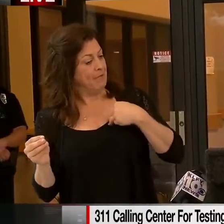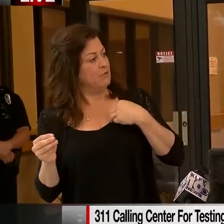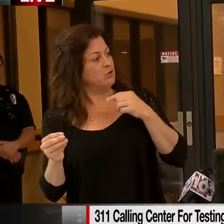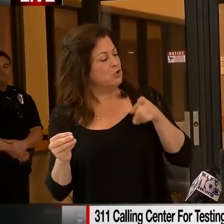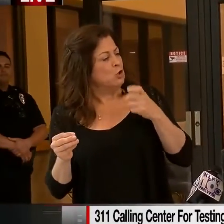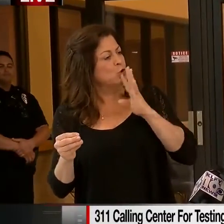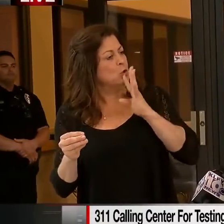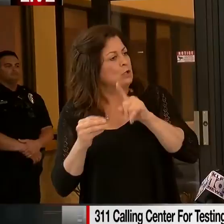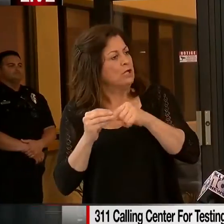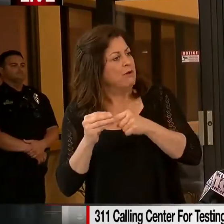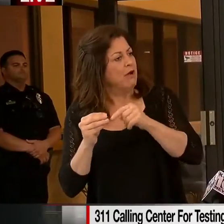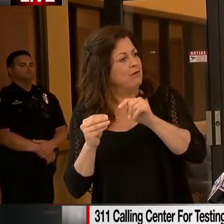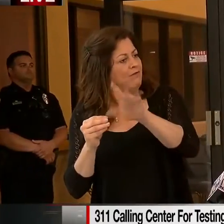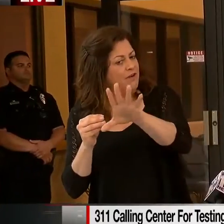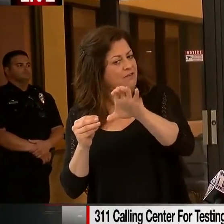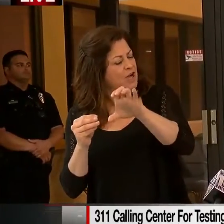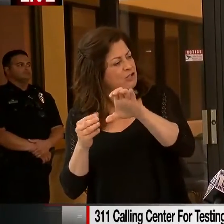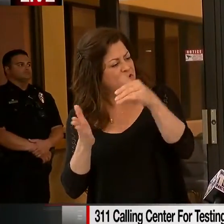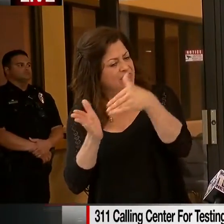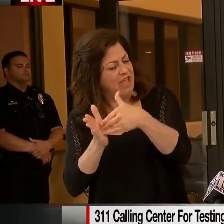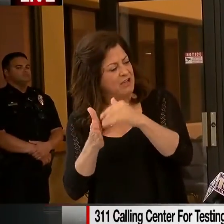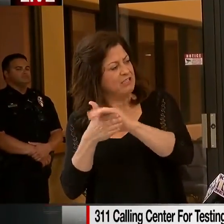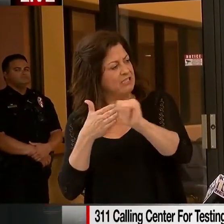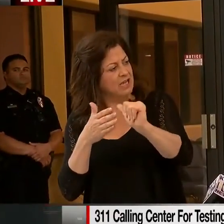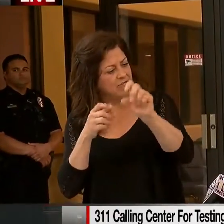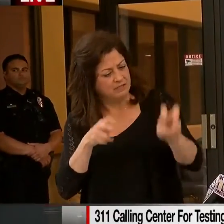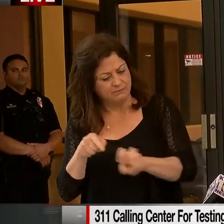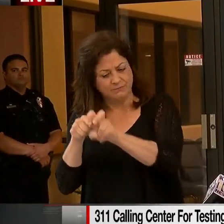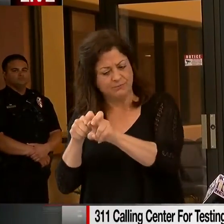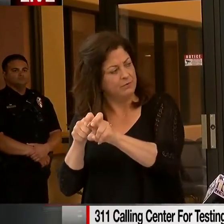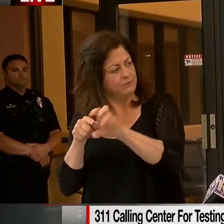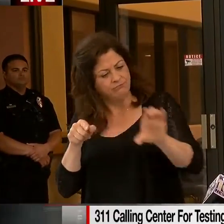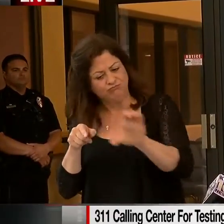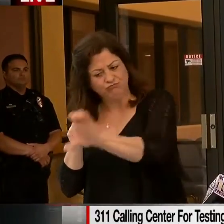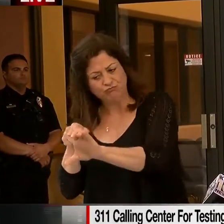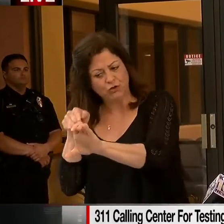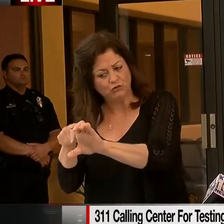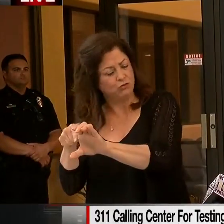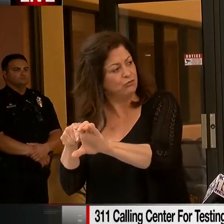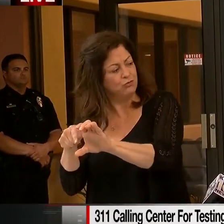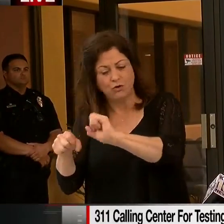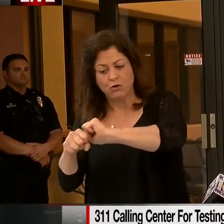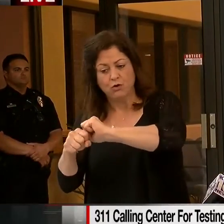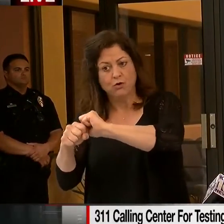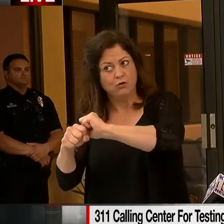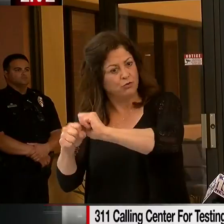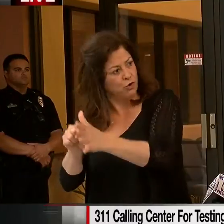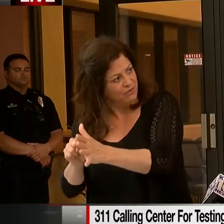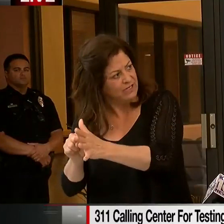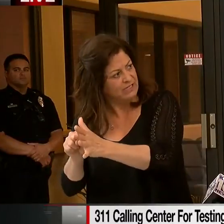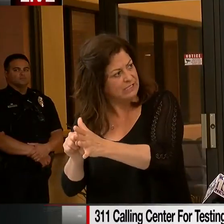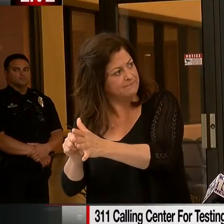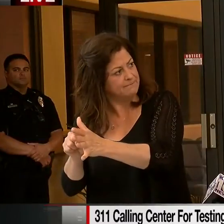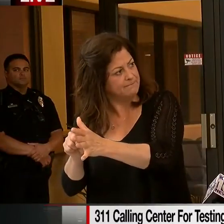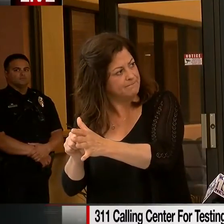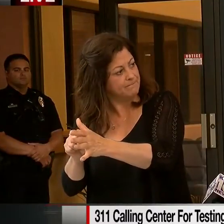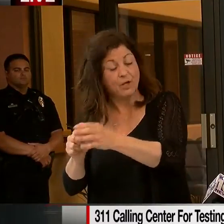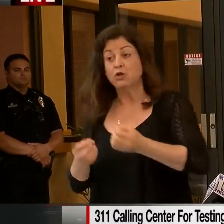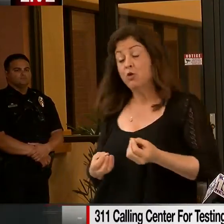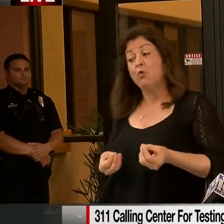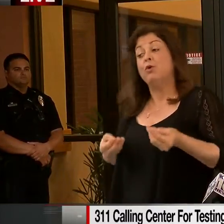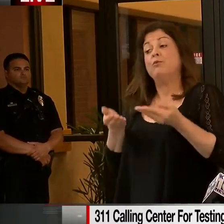being moved to COVID-19 expenses. It's proposed. Yeah, proposed. Would it be possible that any of that